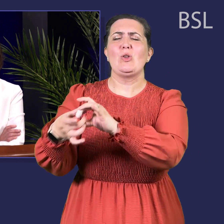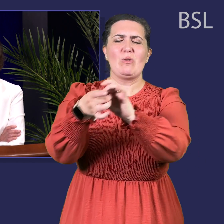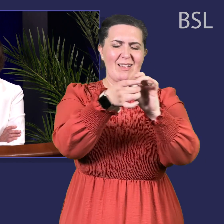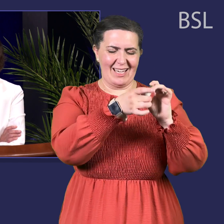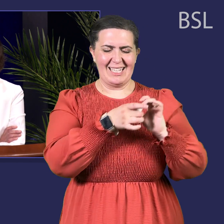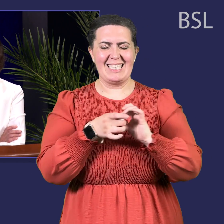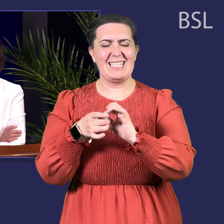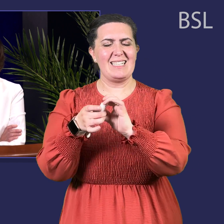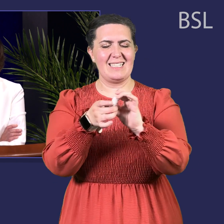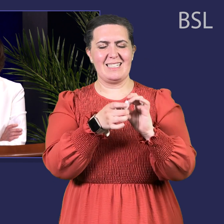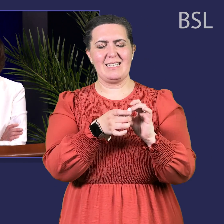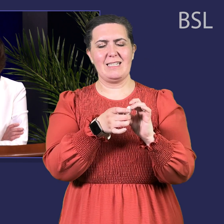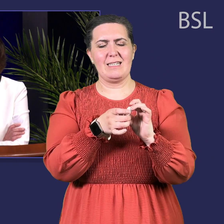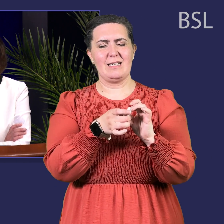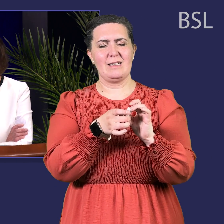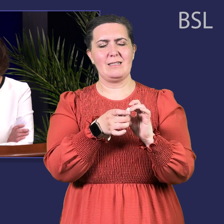unity.